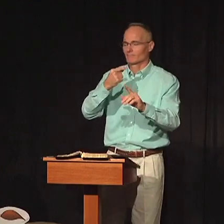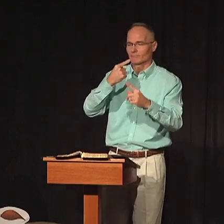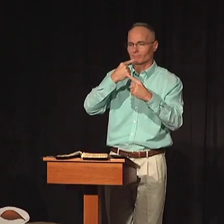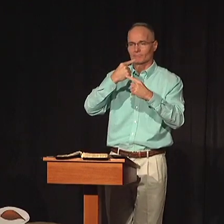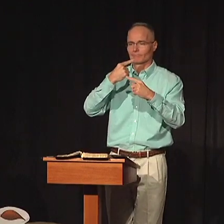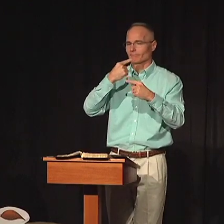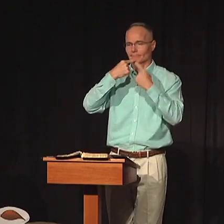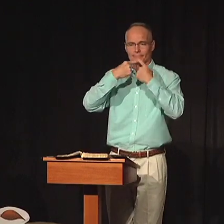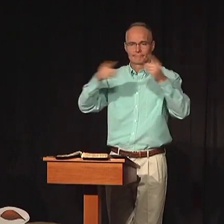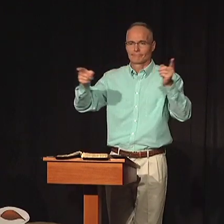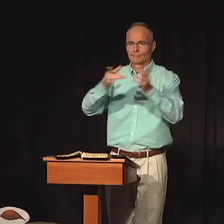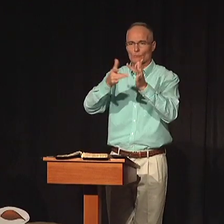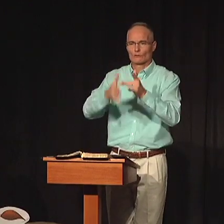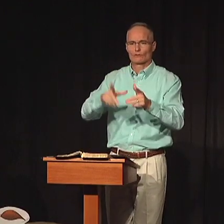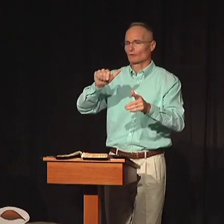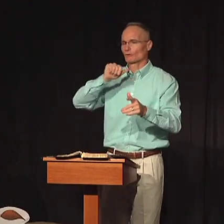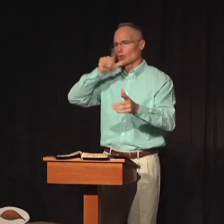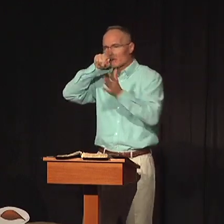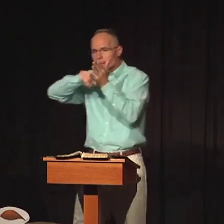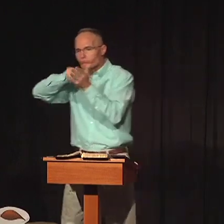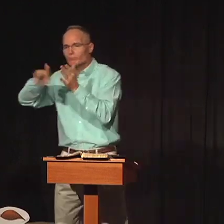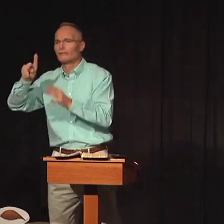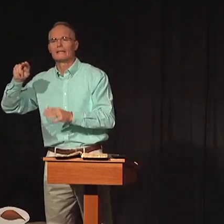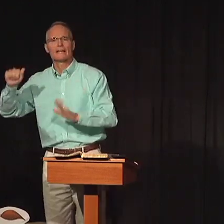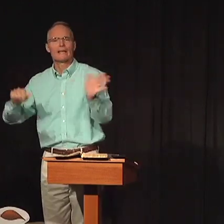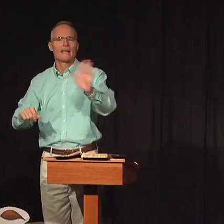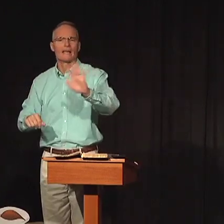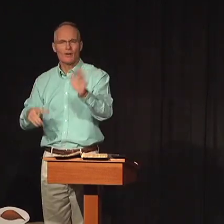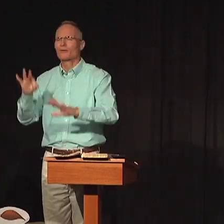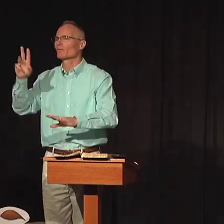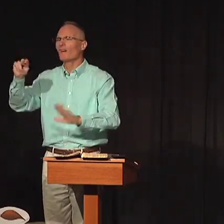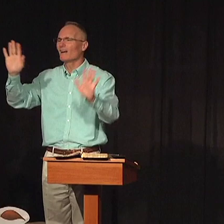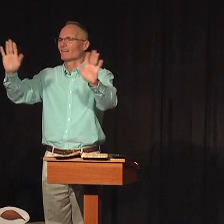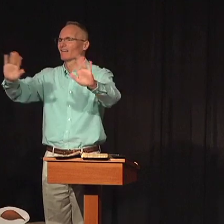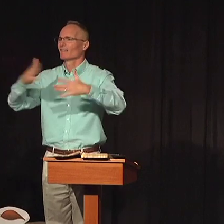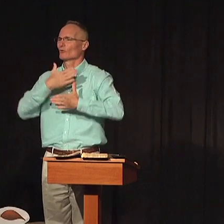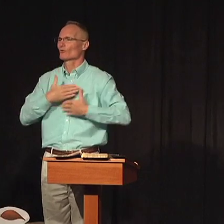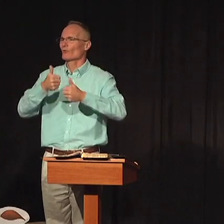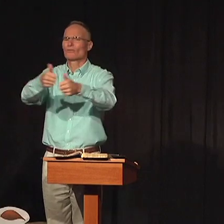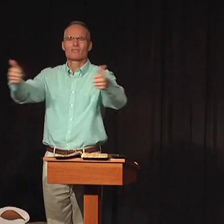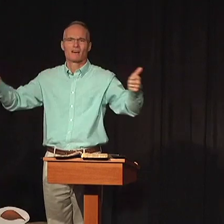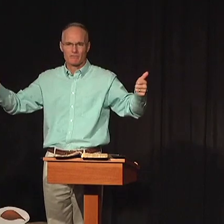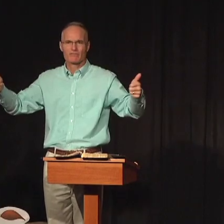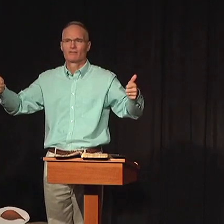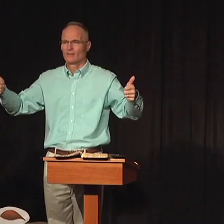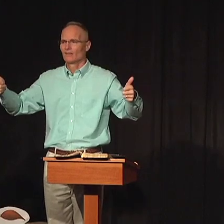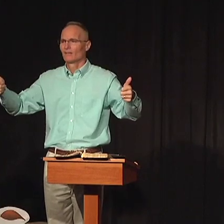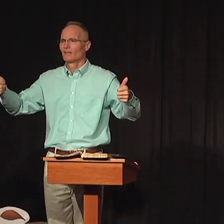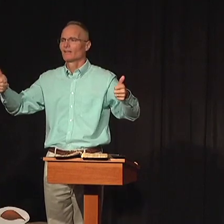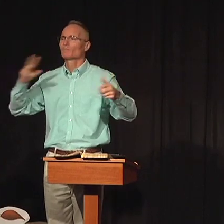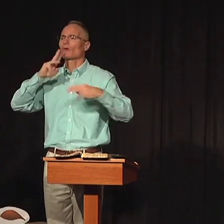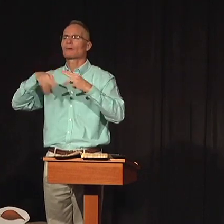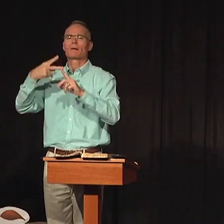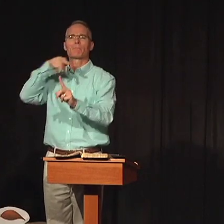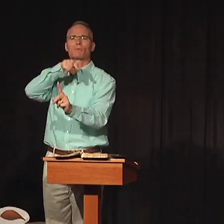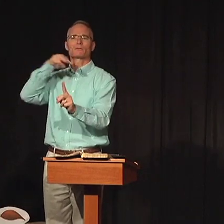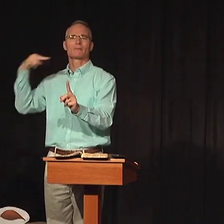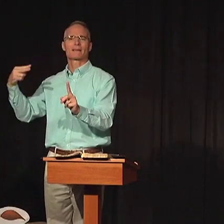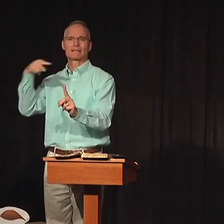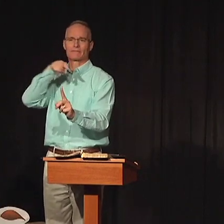And I'm not just saying that Christians should not check into their DNA. I'm not saying that. It's fun. It's enjoy yourself by doing it.